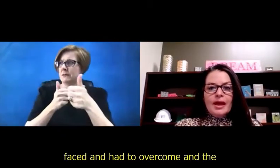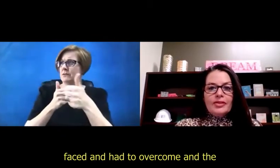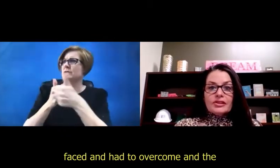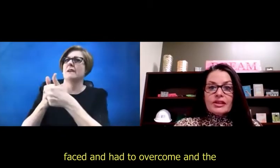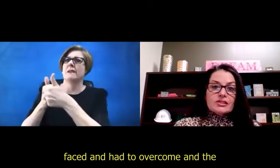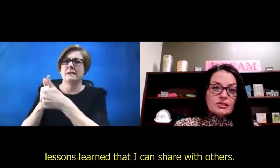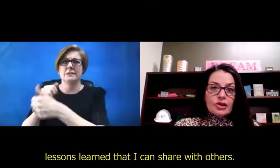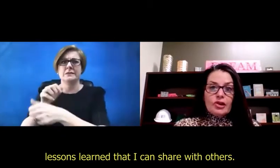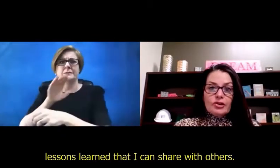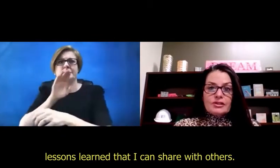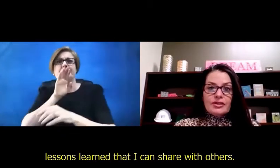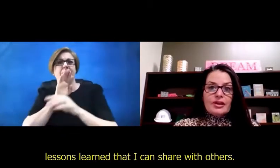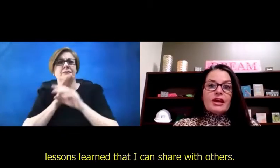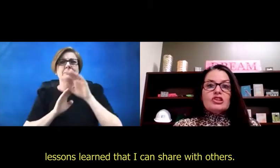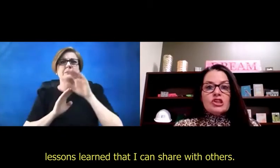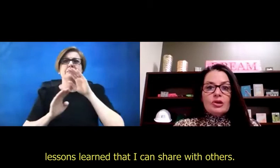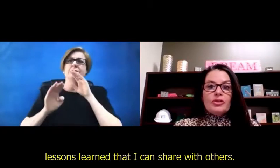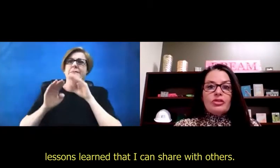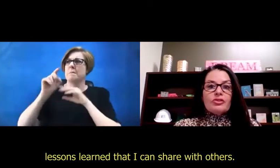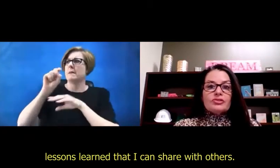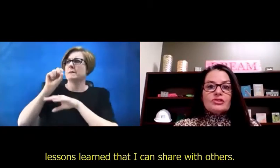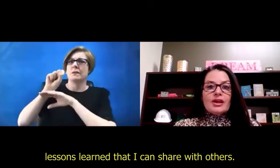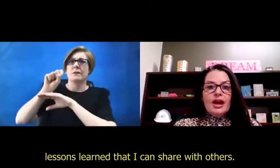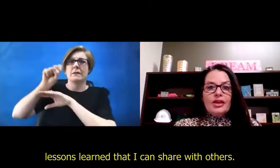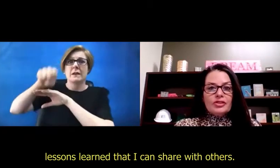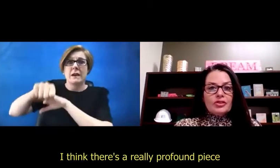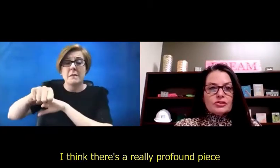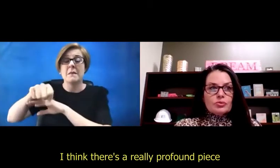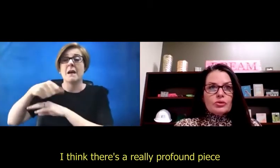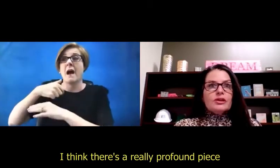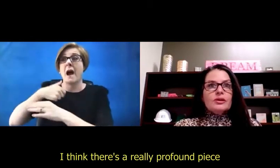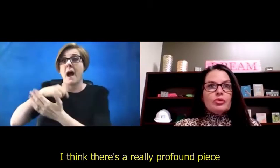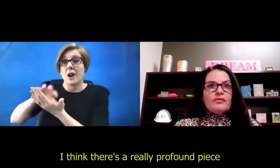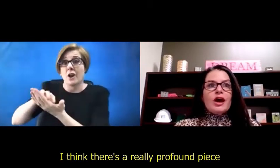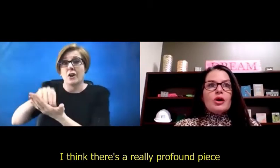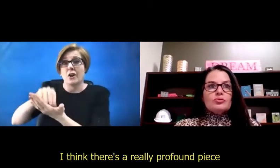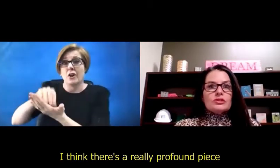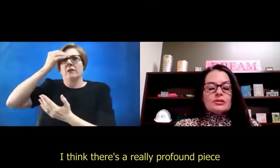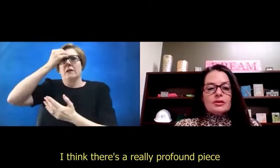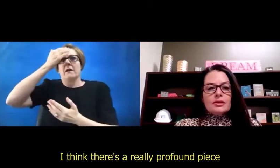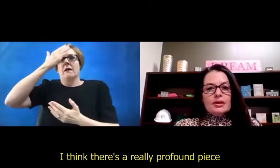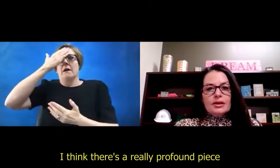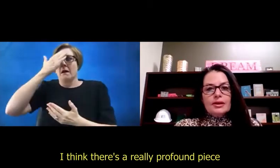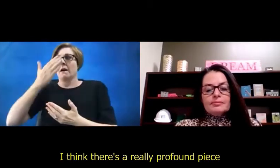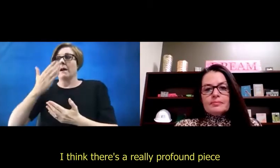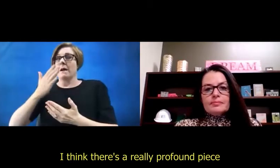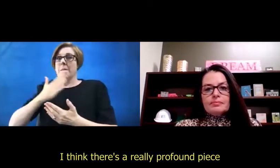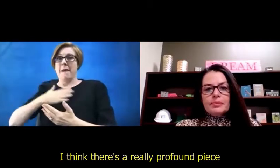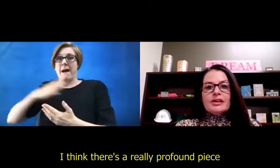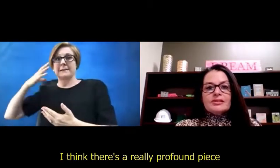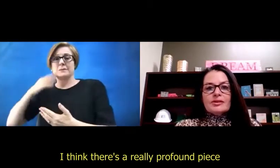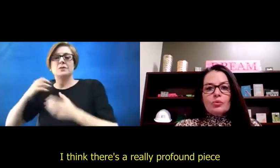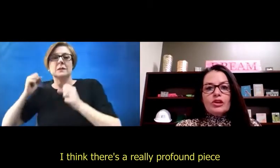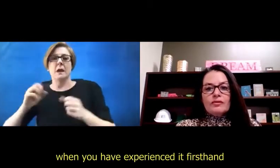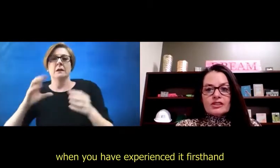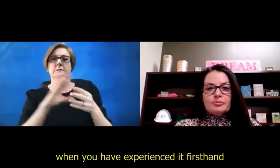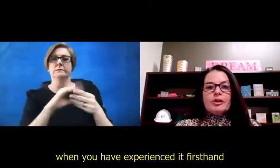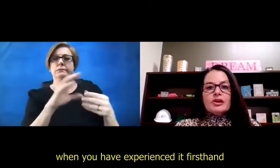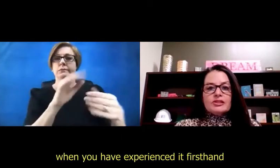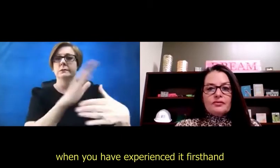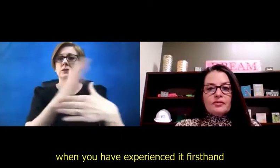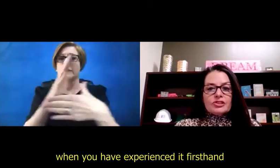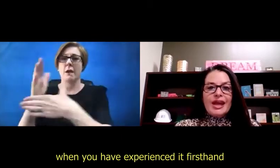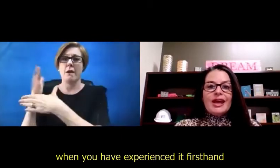overcome, and the lessons learned that I can share with others. I think there's a really profound piece when